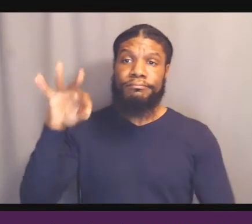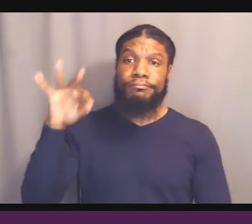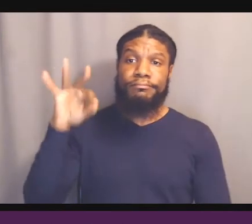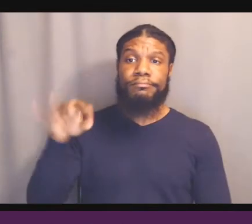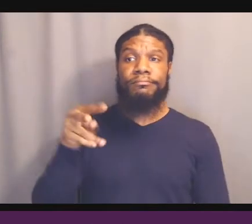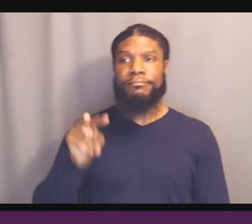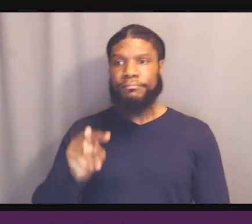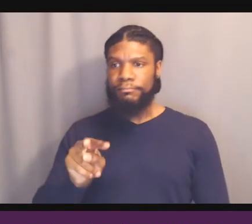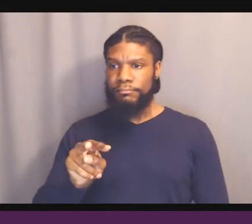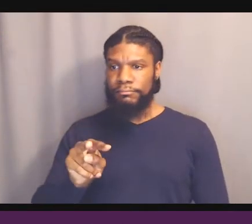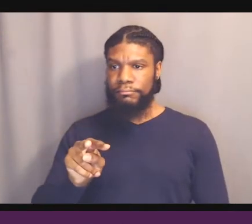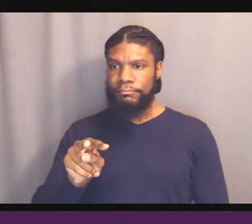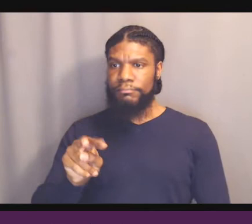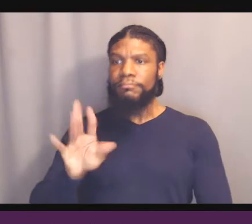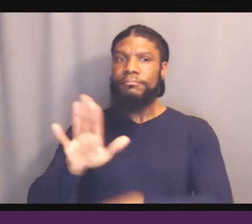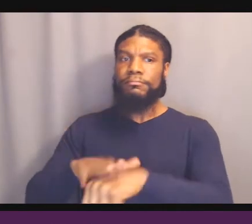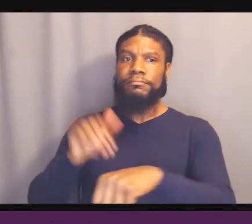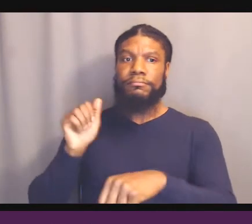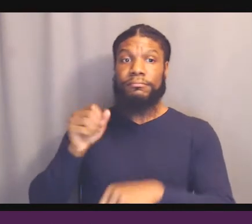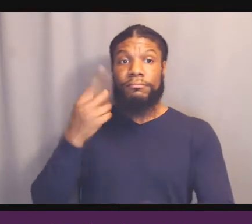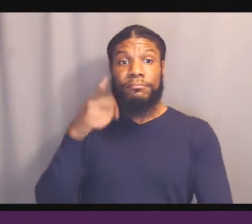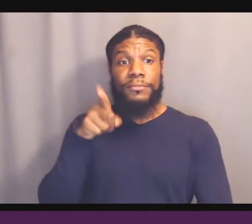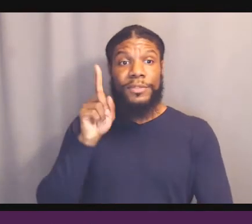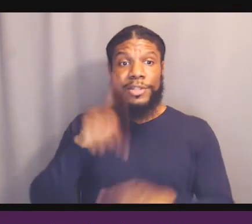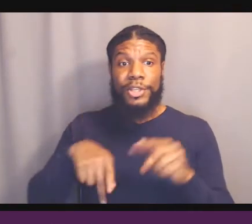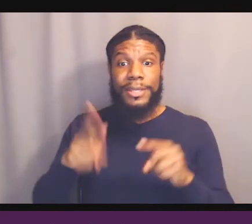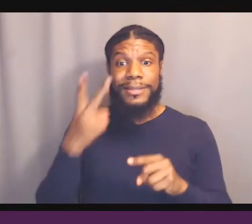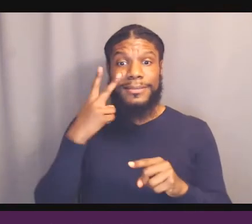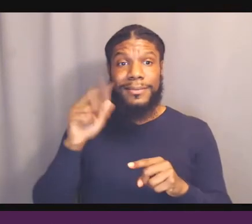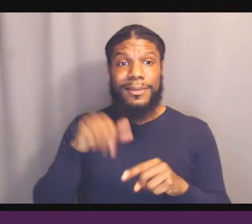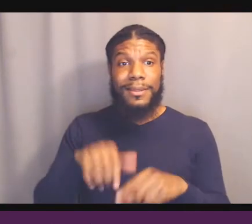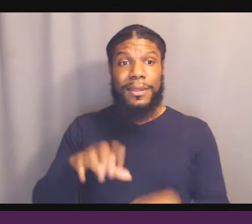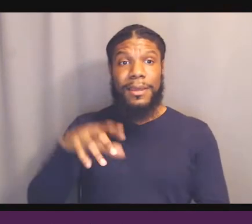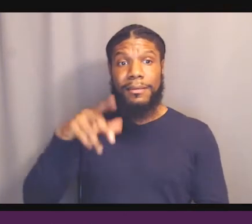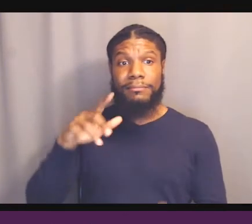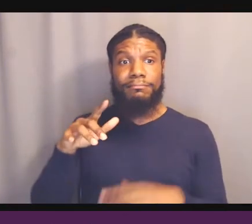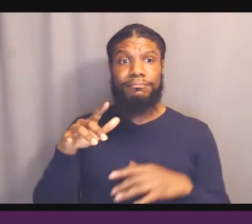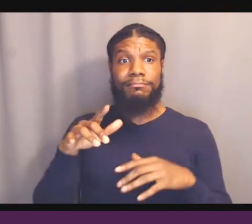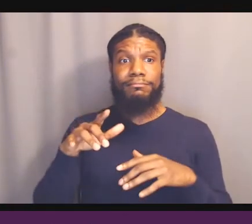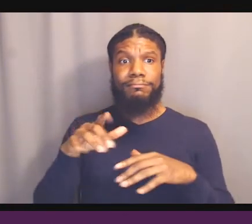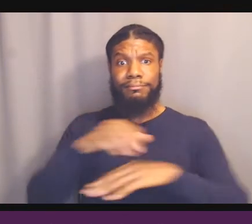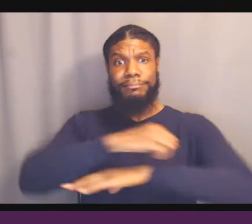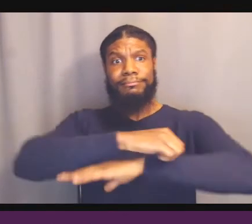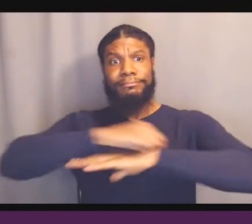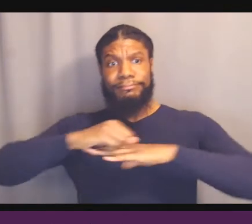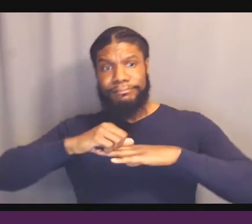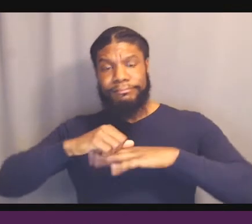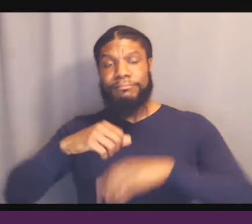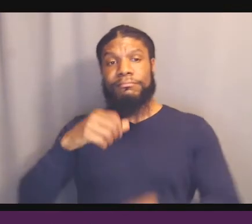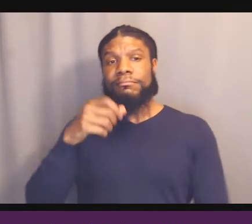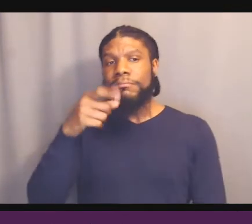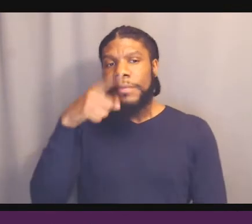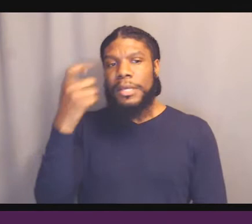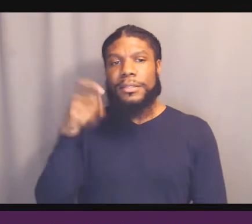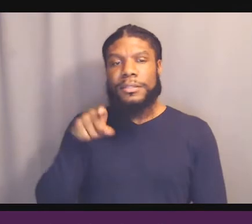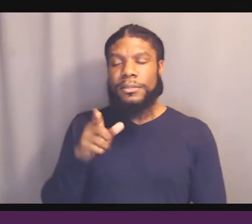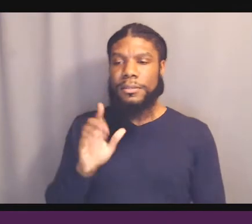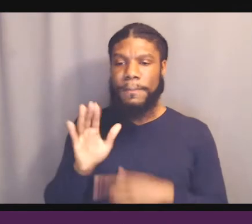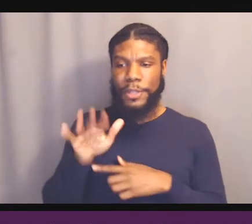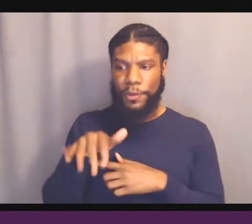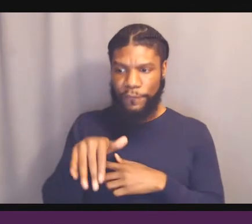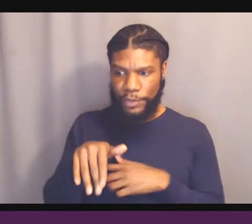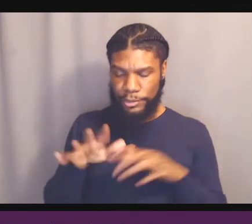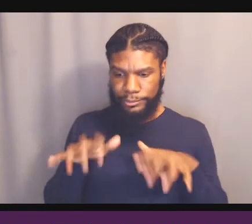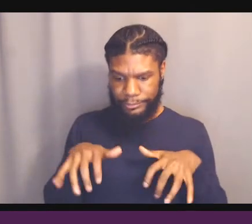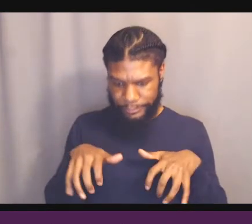can't see the pulpit because she's been over. So all she can see is the ground. So in order to make sure that she gets